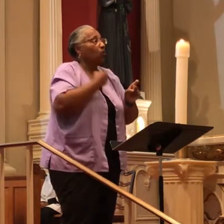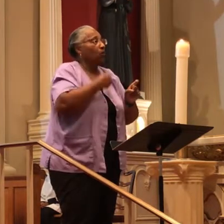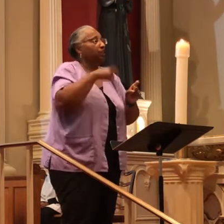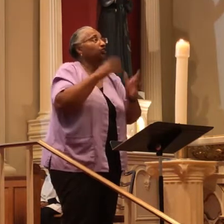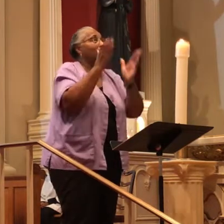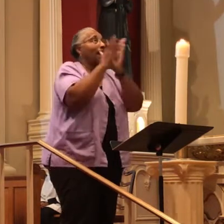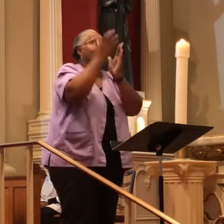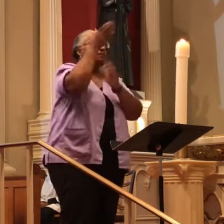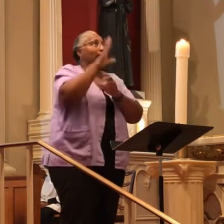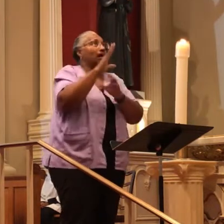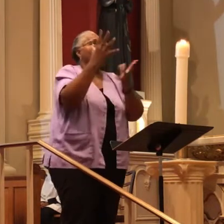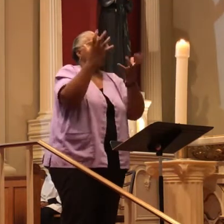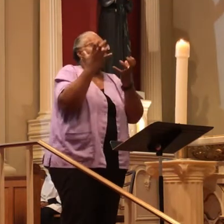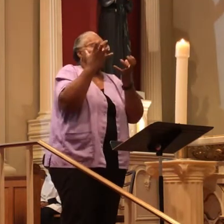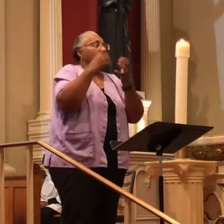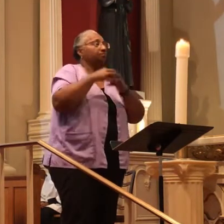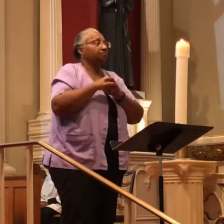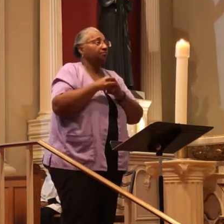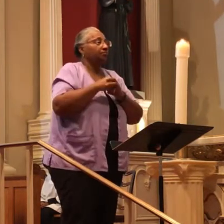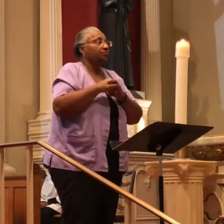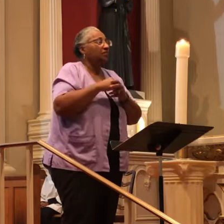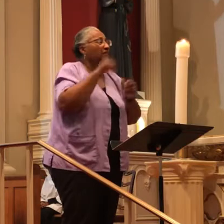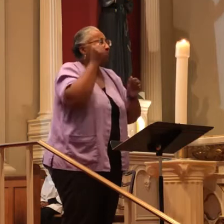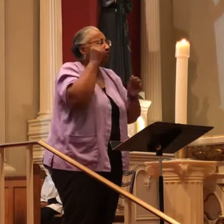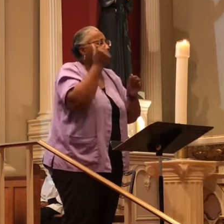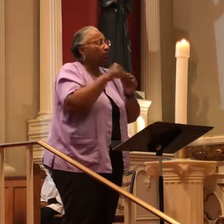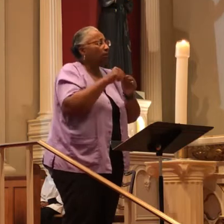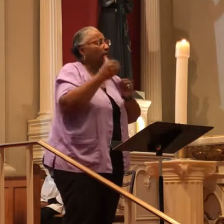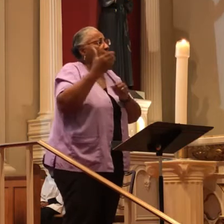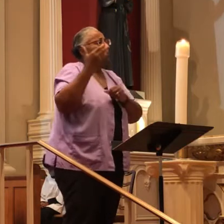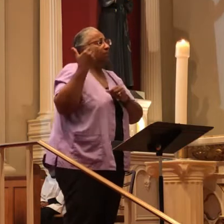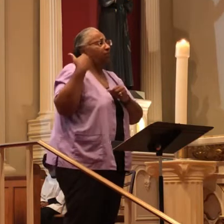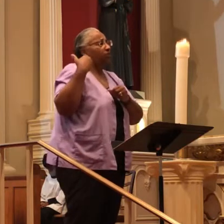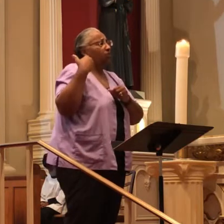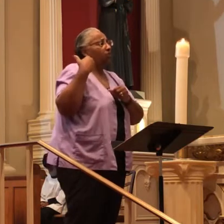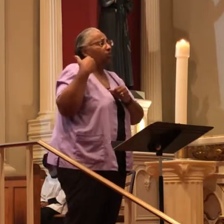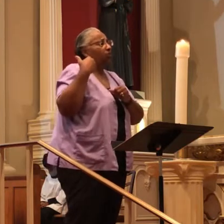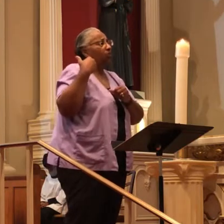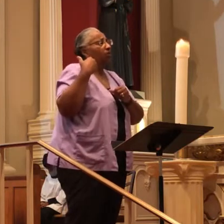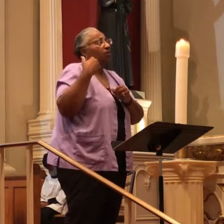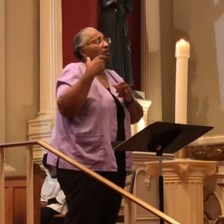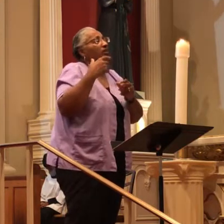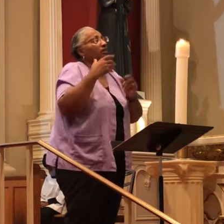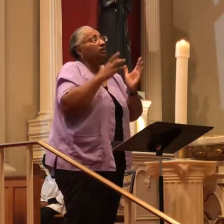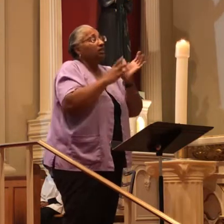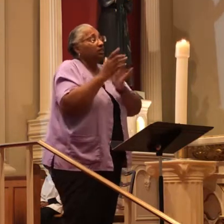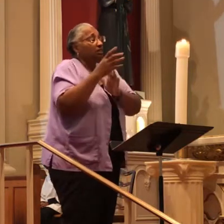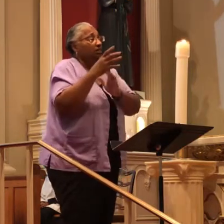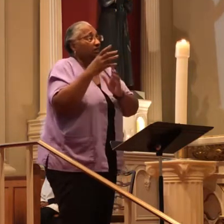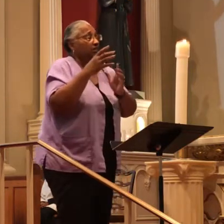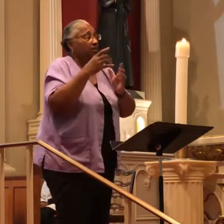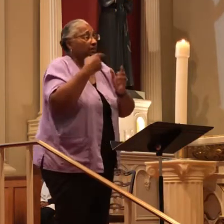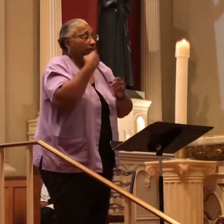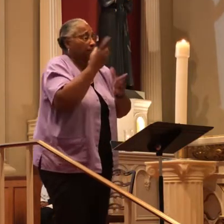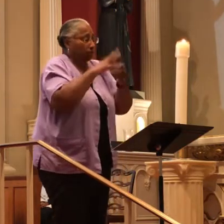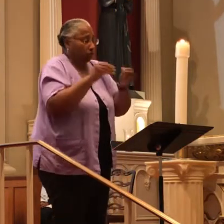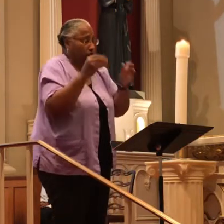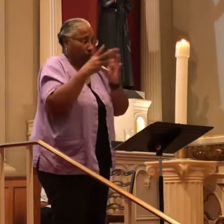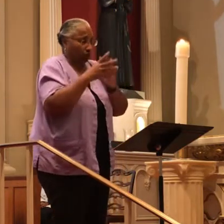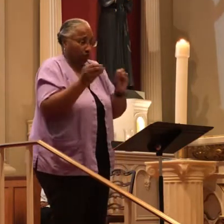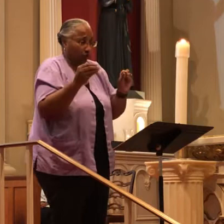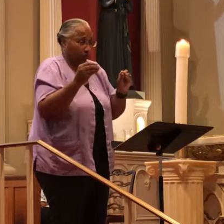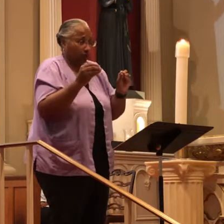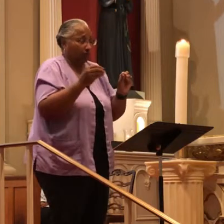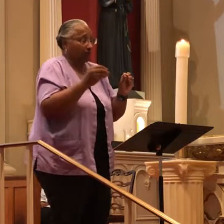been telling us different parables, maybe related to the seed, the word, the soil, where it falls, and how it gives